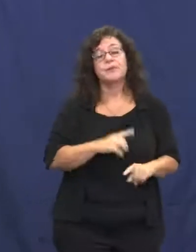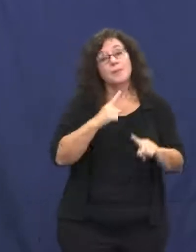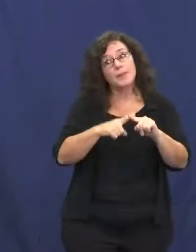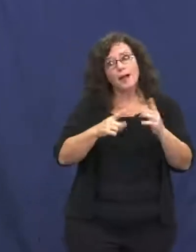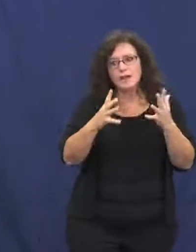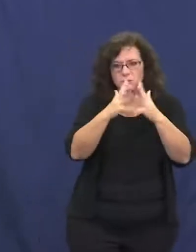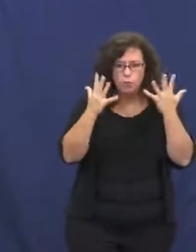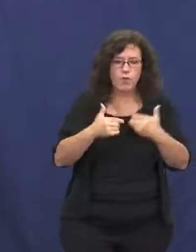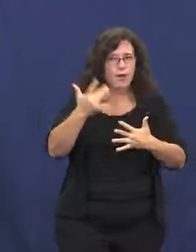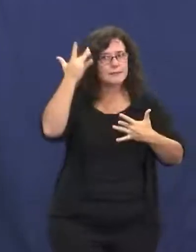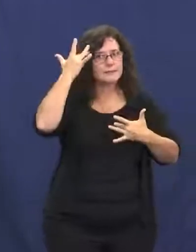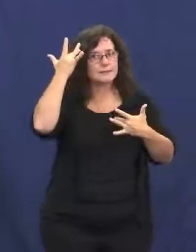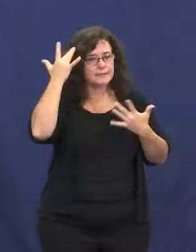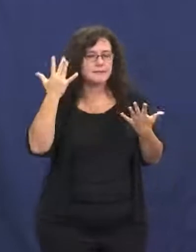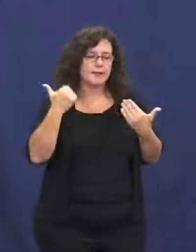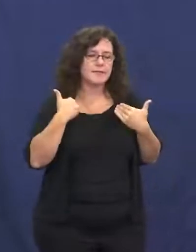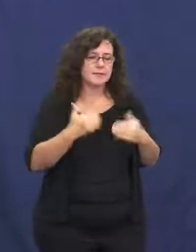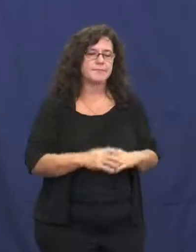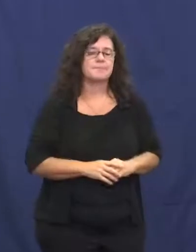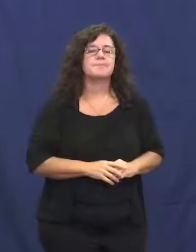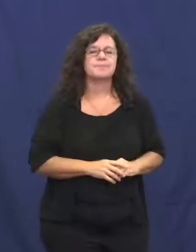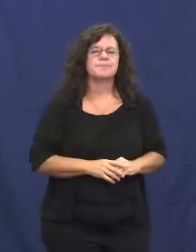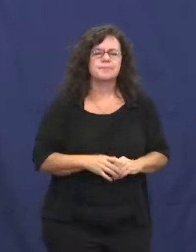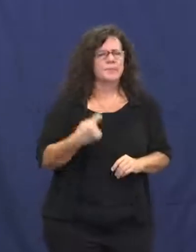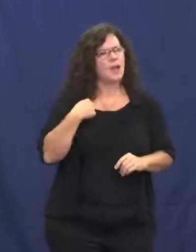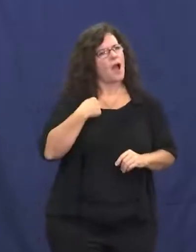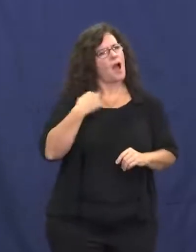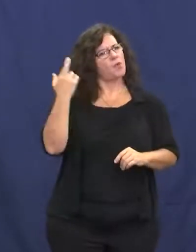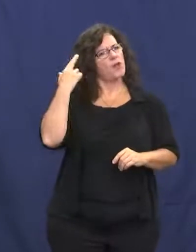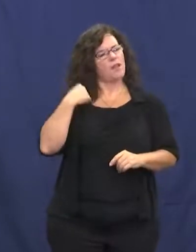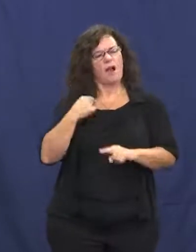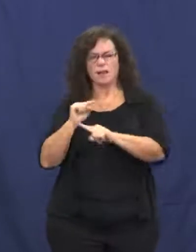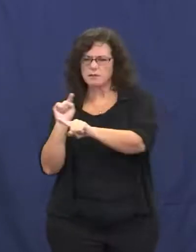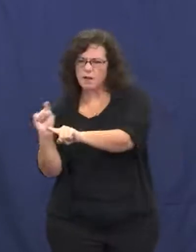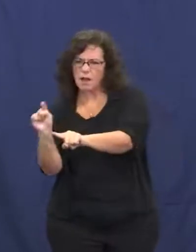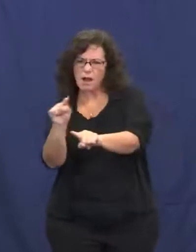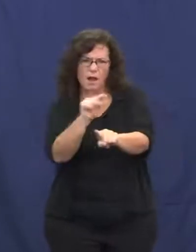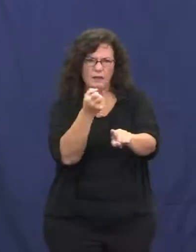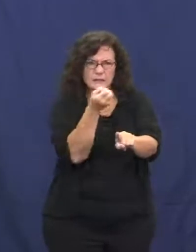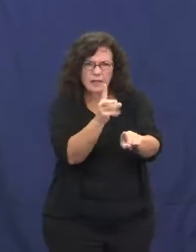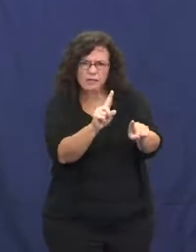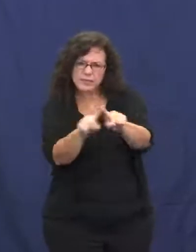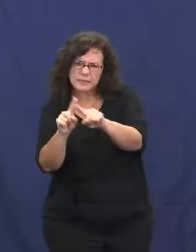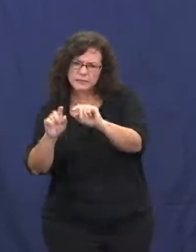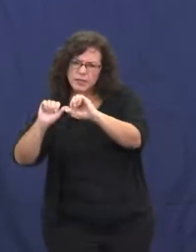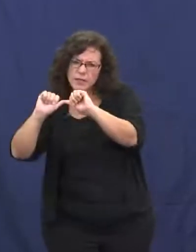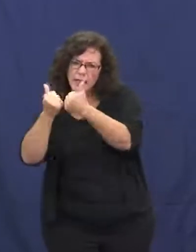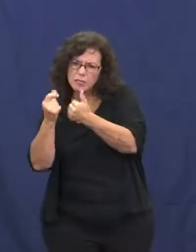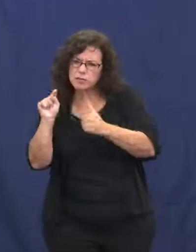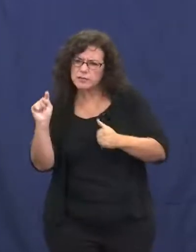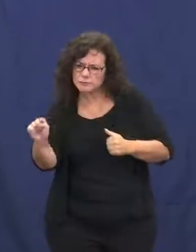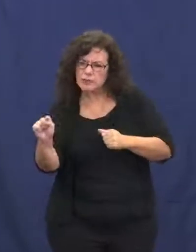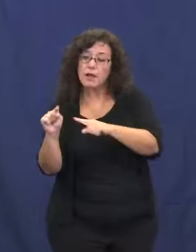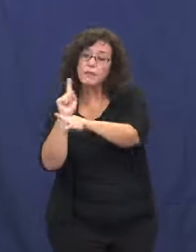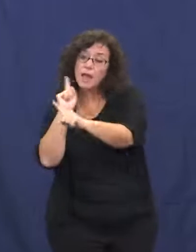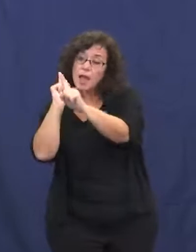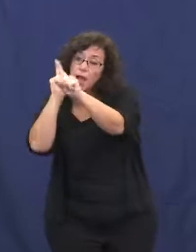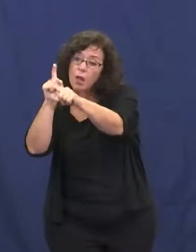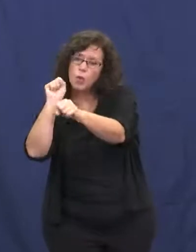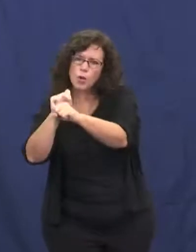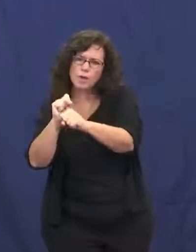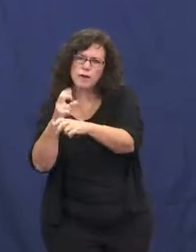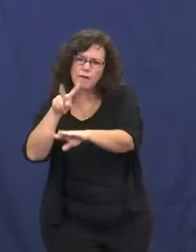organizations in Ventura County were working towards the same goal of fall prevention, but working in silos. As a result of this, we formed a